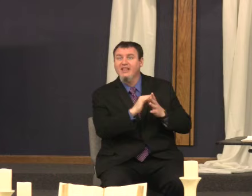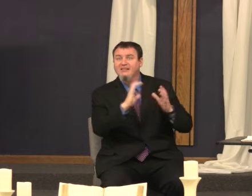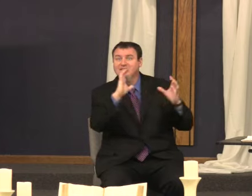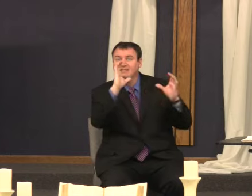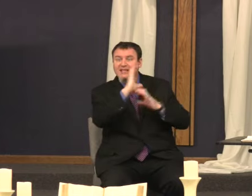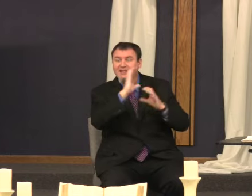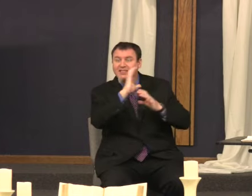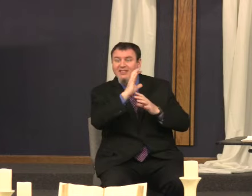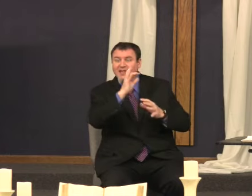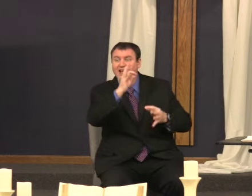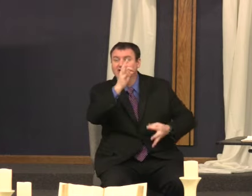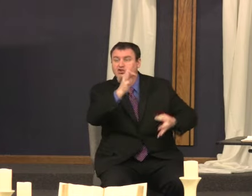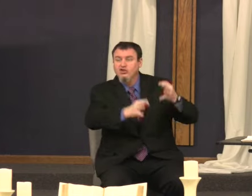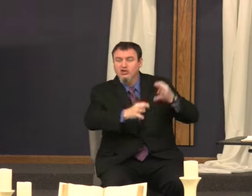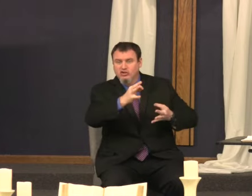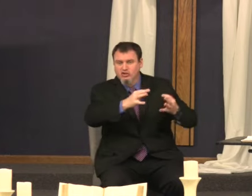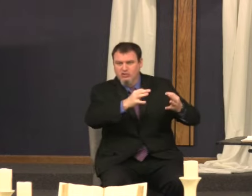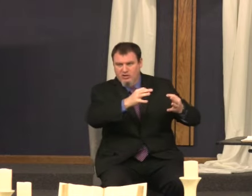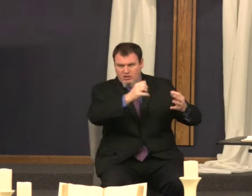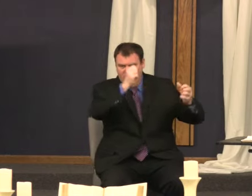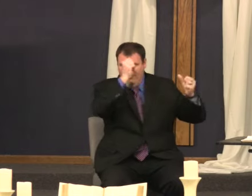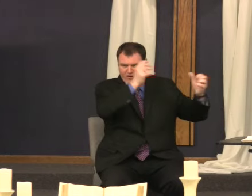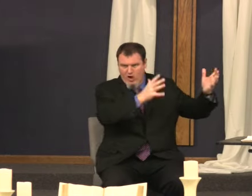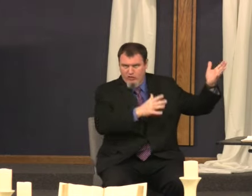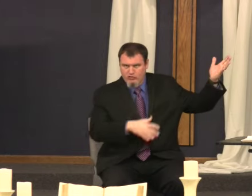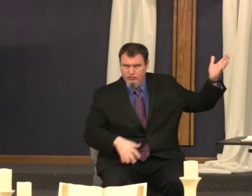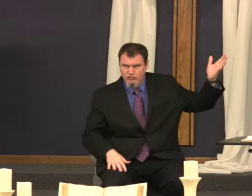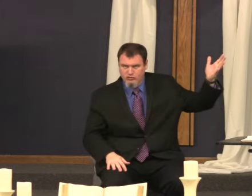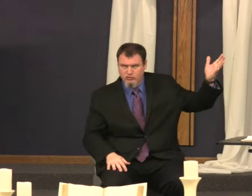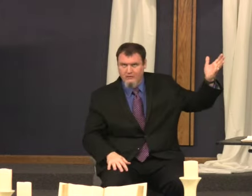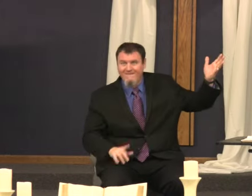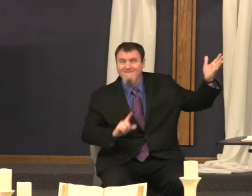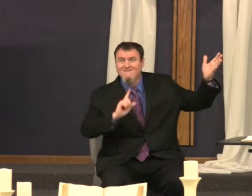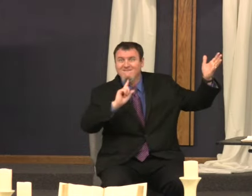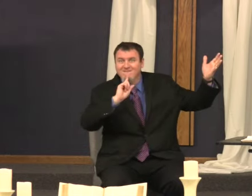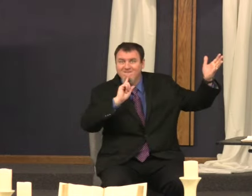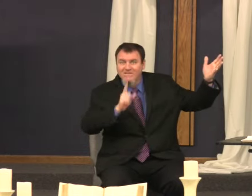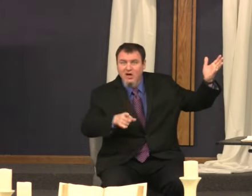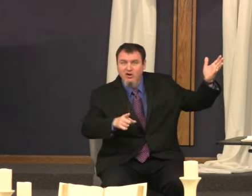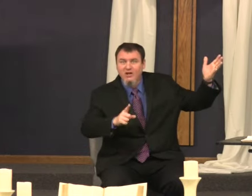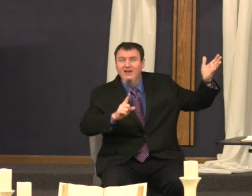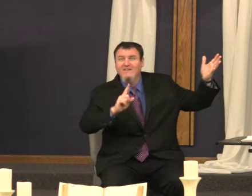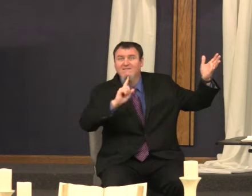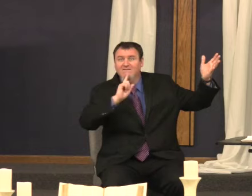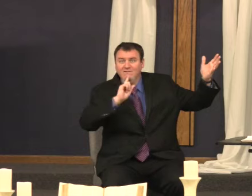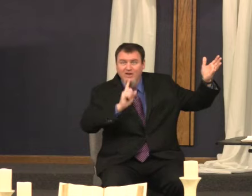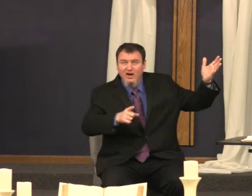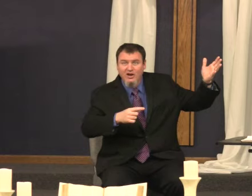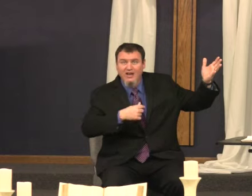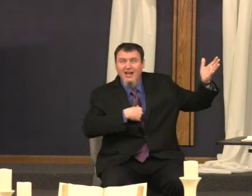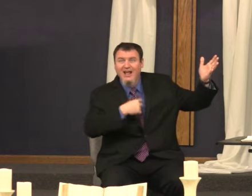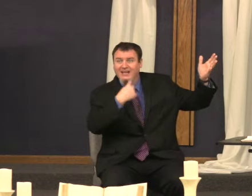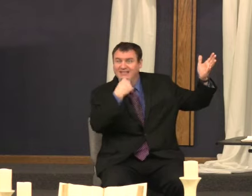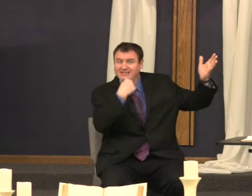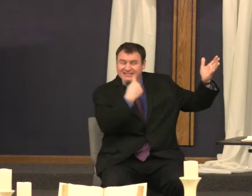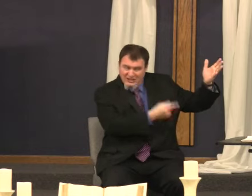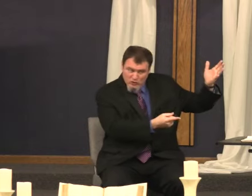There is one that seeketh and judgeth, and that's the Father. Verily, verily, I say unto